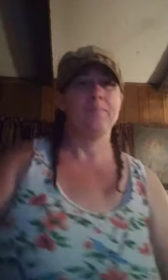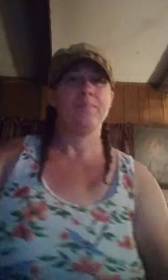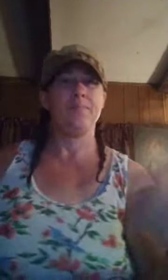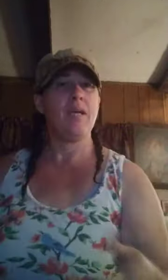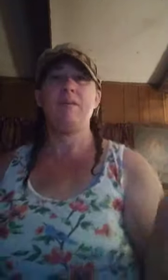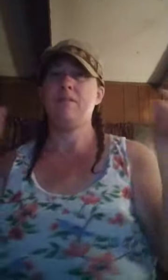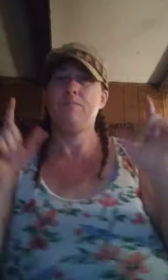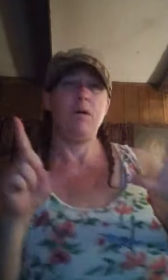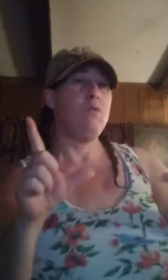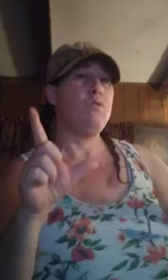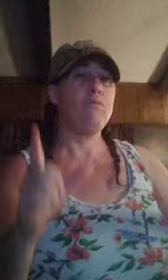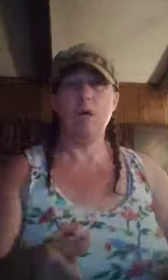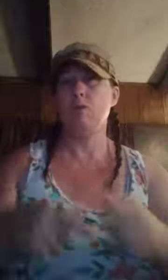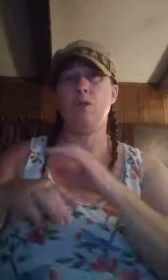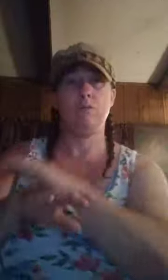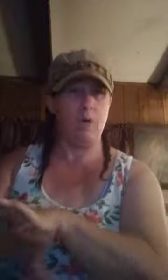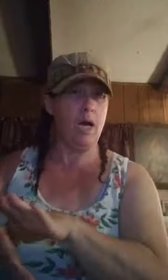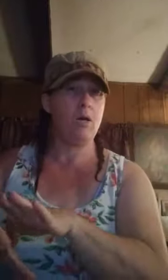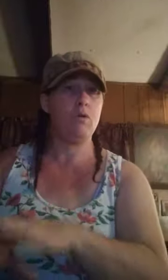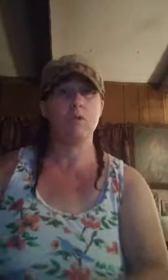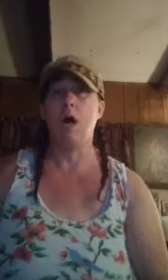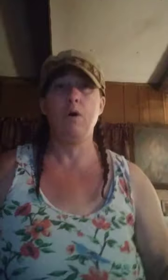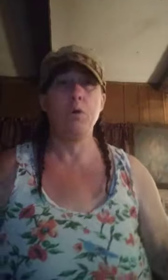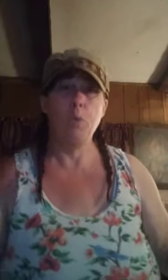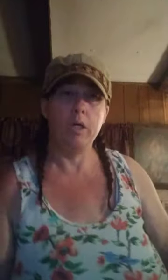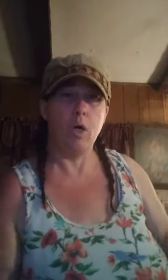A place called Boulder on the Wild Colorado.